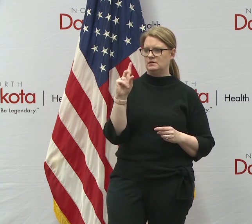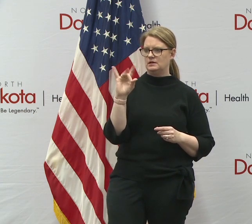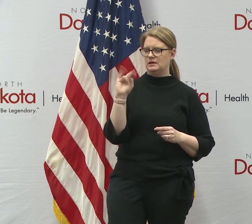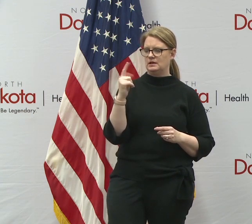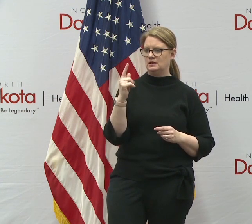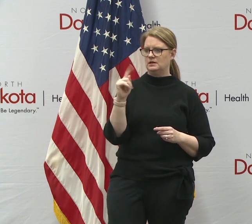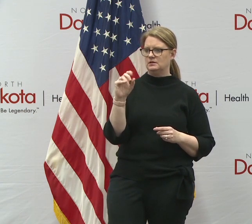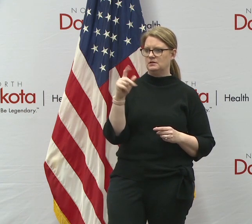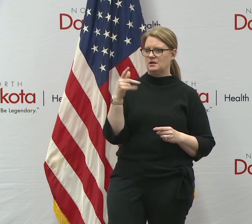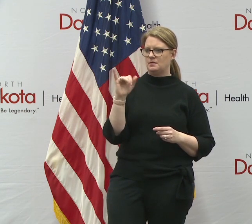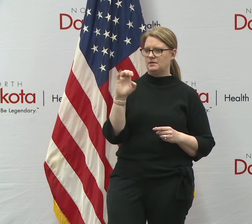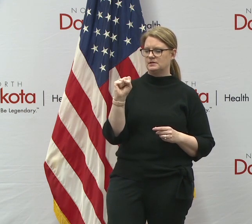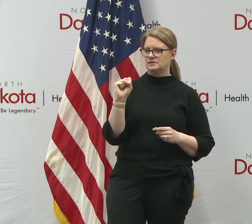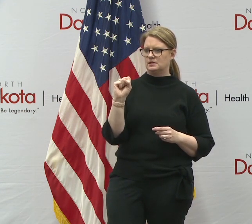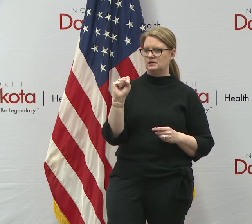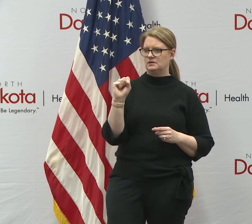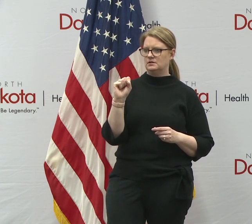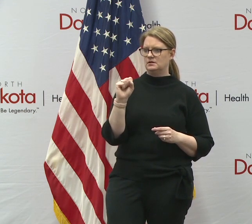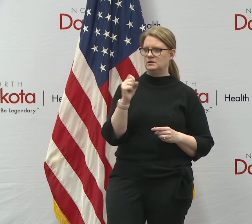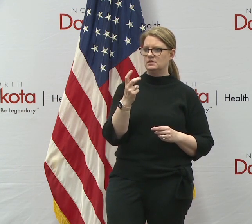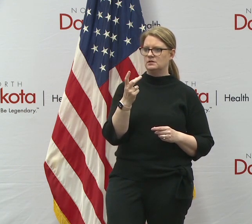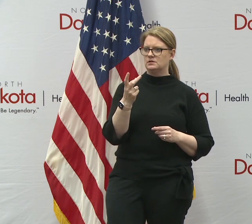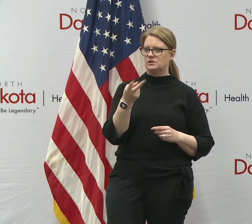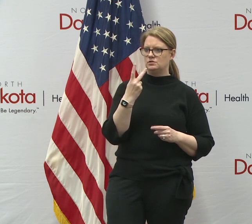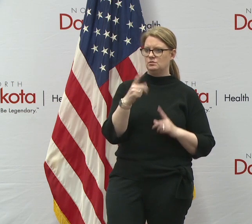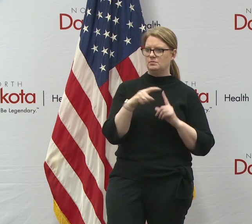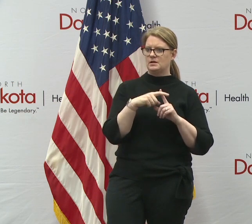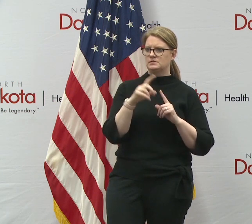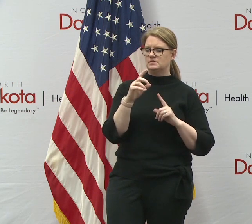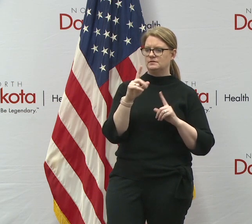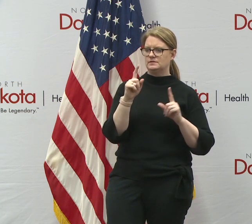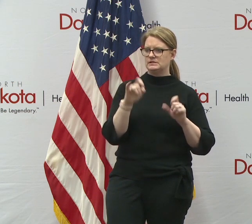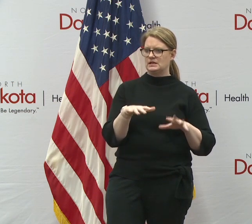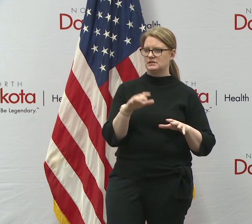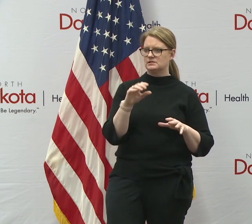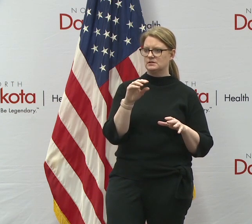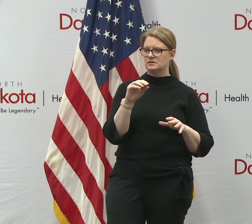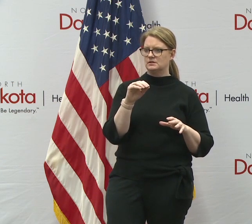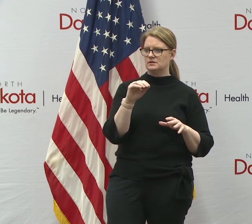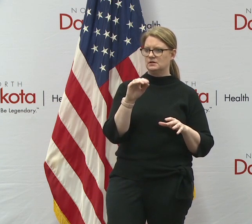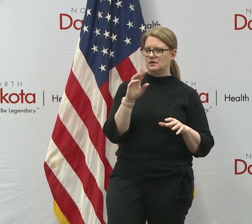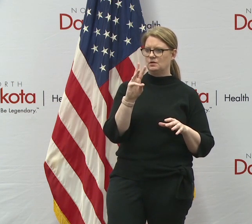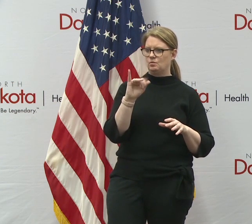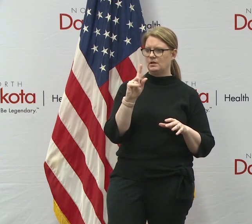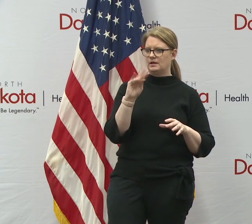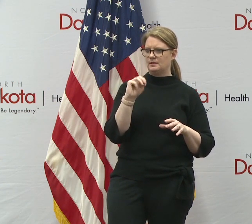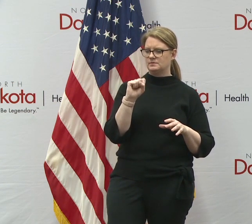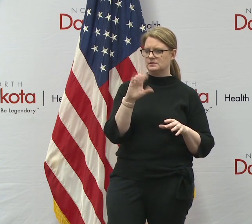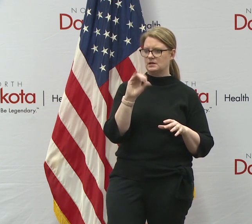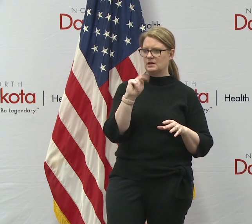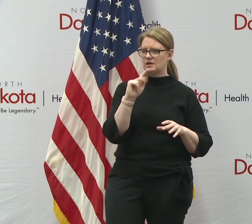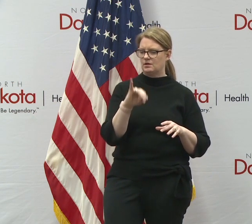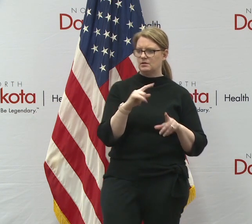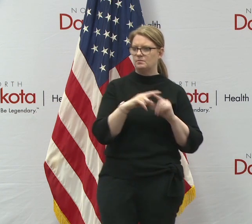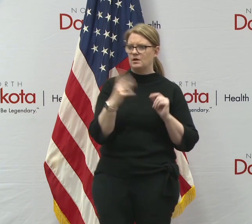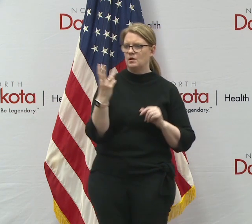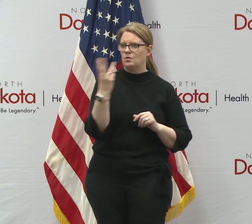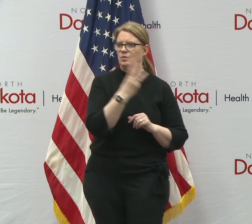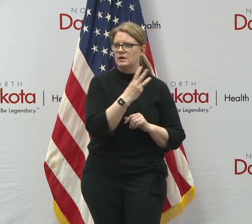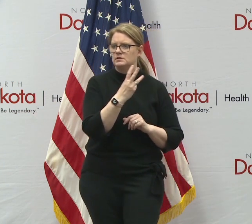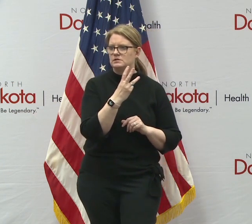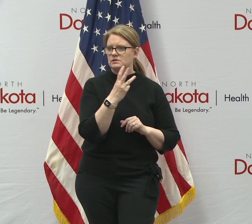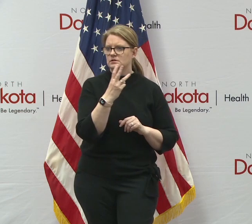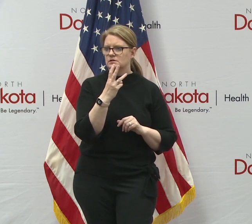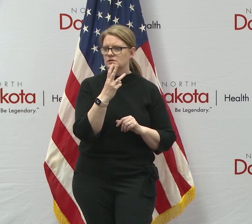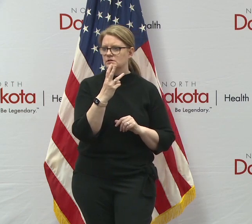2 positive tests in Williams County were reported today. However, citizens in western North Dakota continue to worry about the policy of